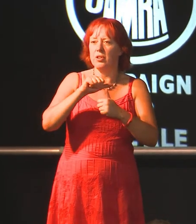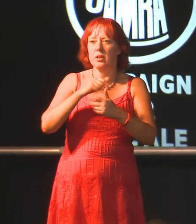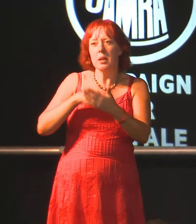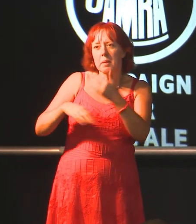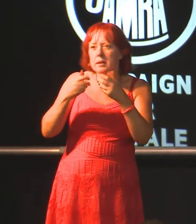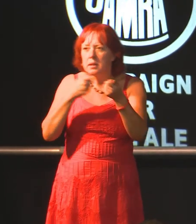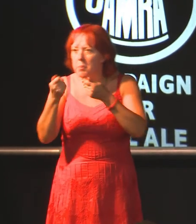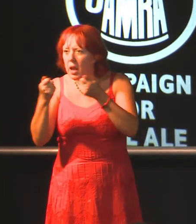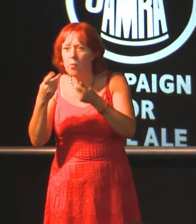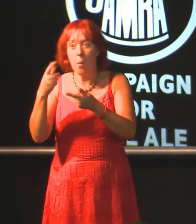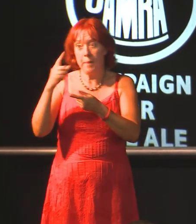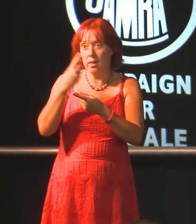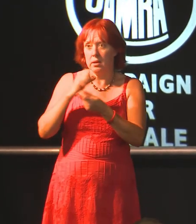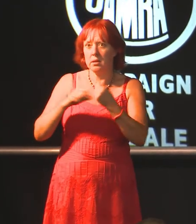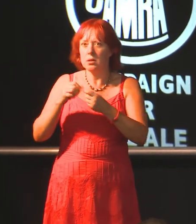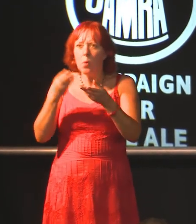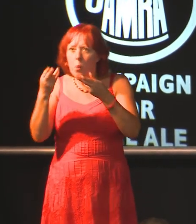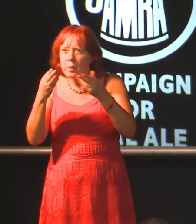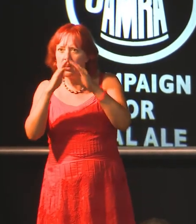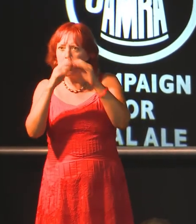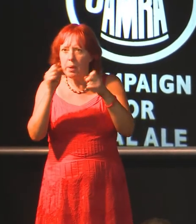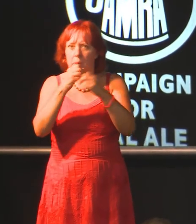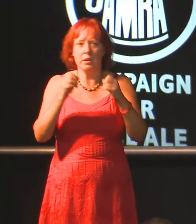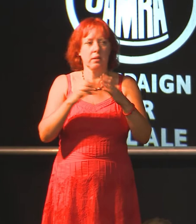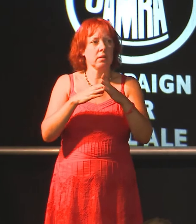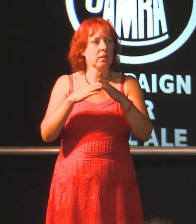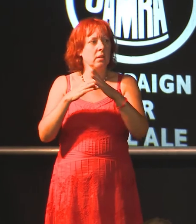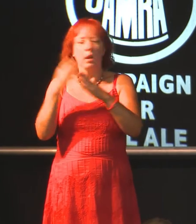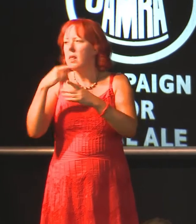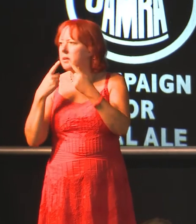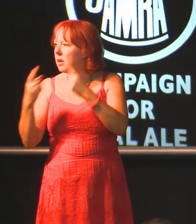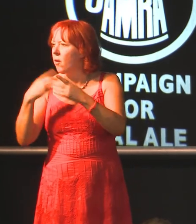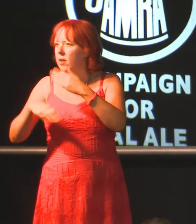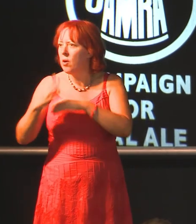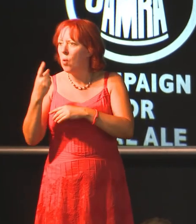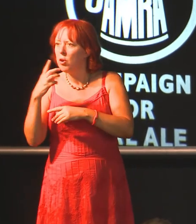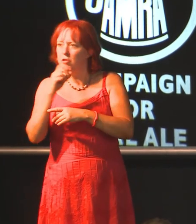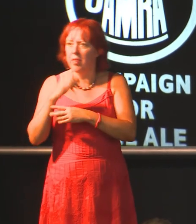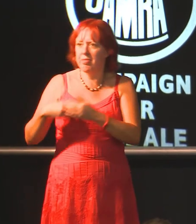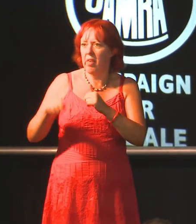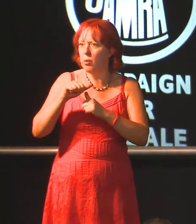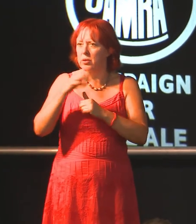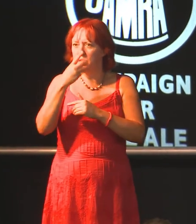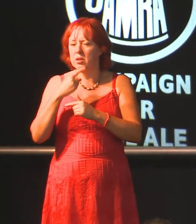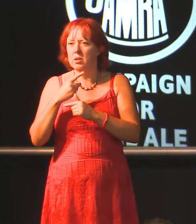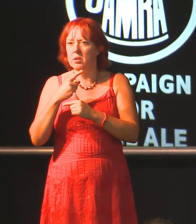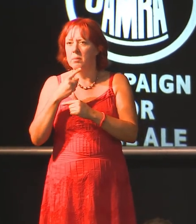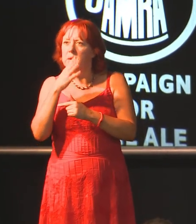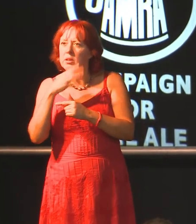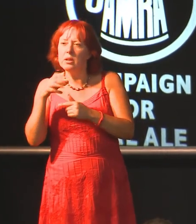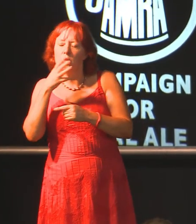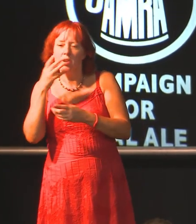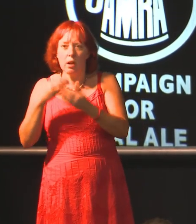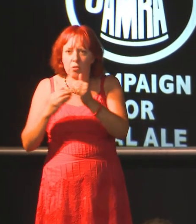a debate on the floor of the House of Commons. So please get everyone to sign. Let's get over 100,000 and let's tell the Chancellor that the beer